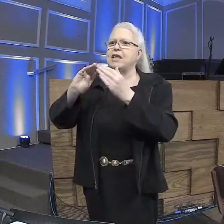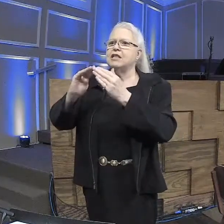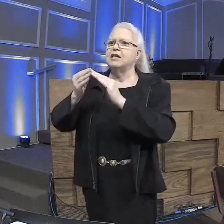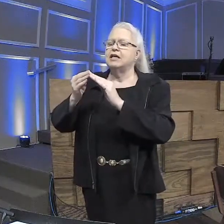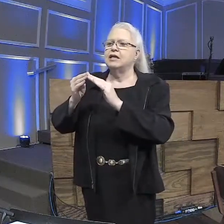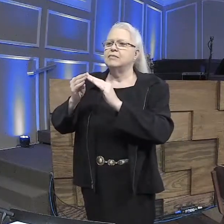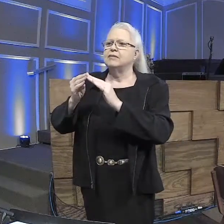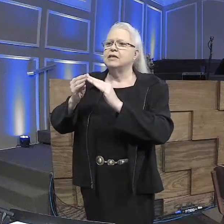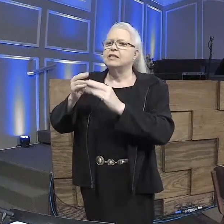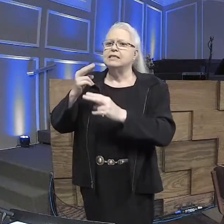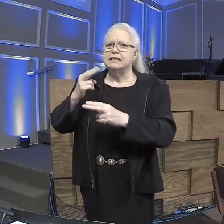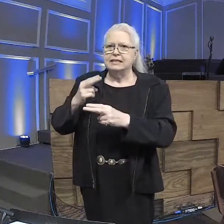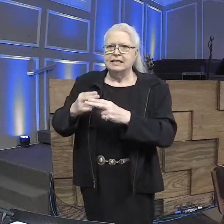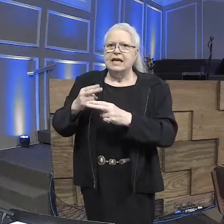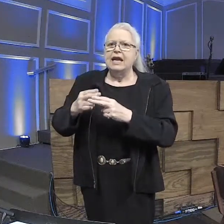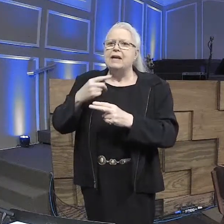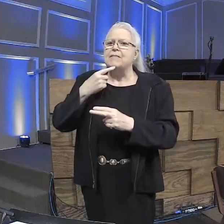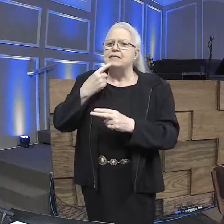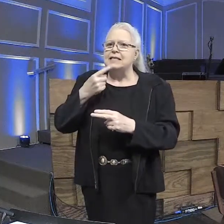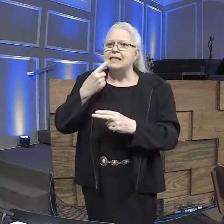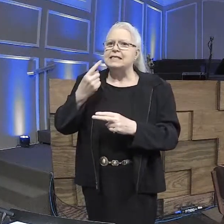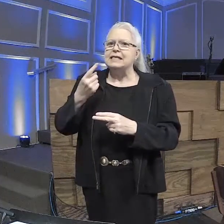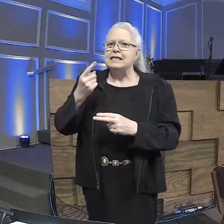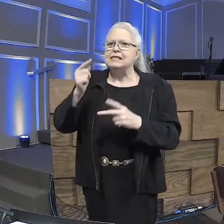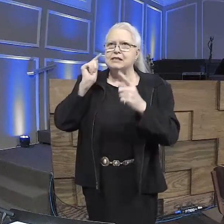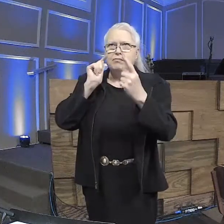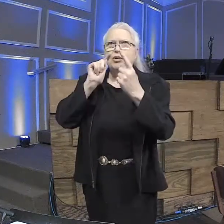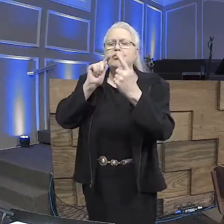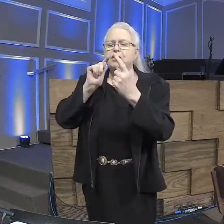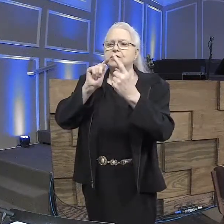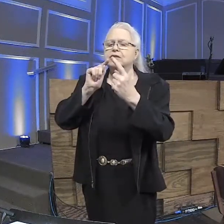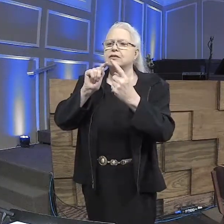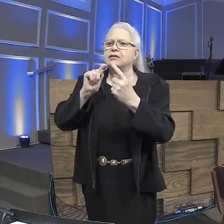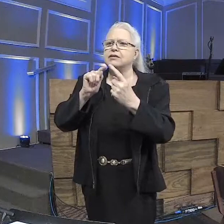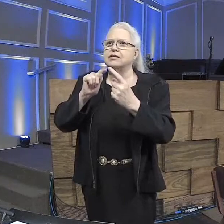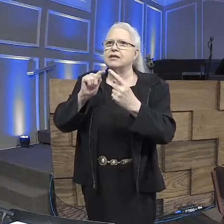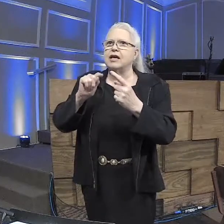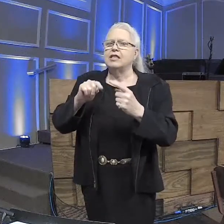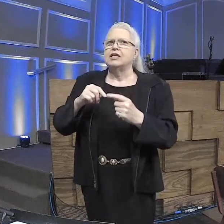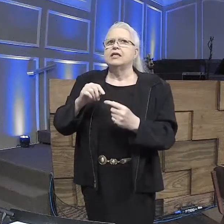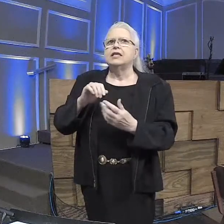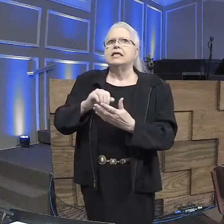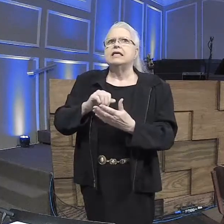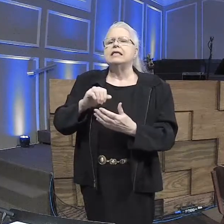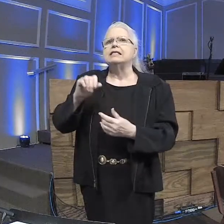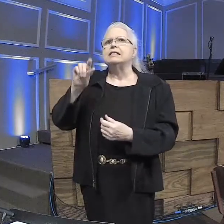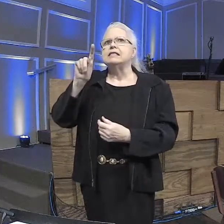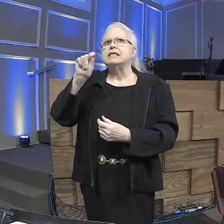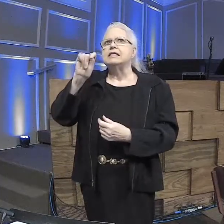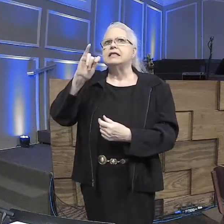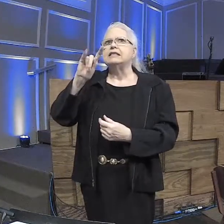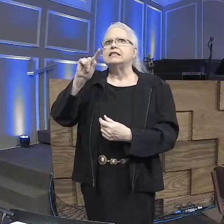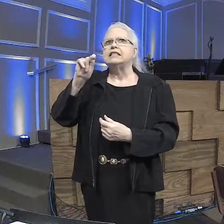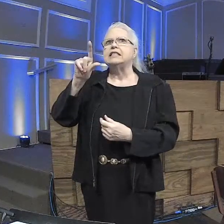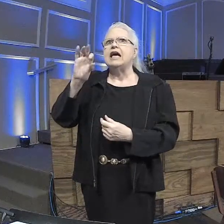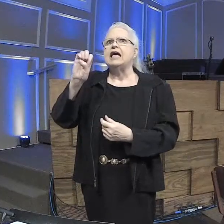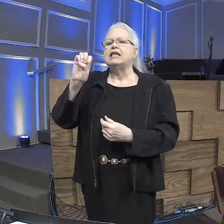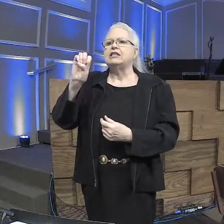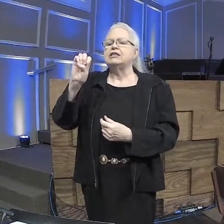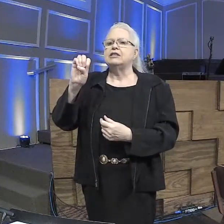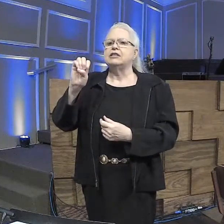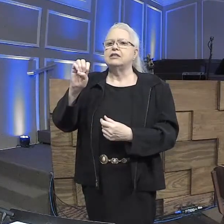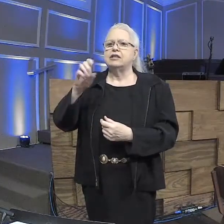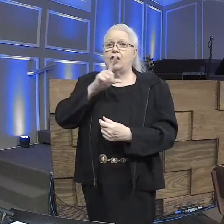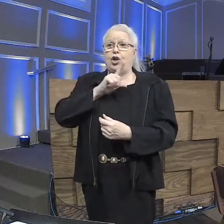His mission. He came to save people. And then finally, His title, Lord, conveys His majesty. He is one